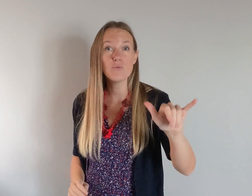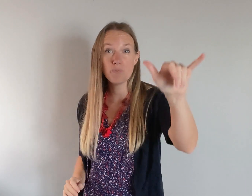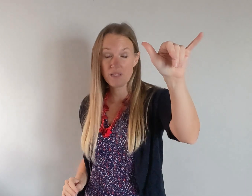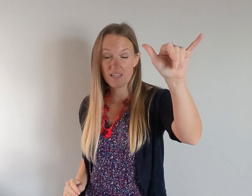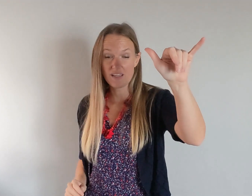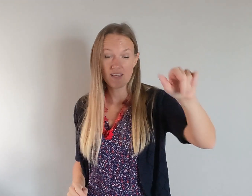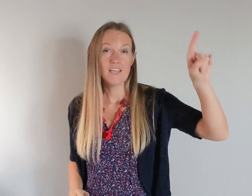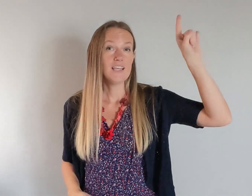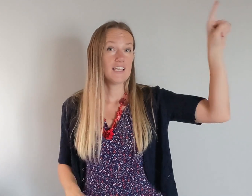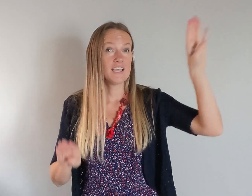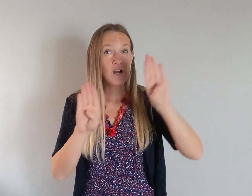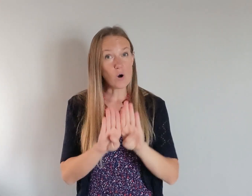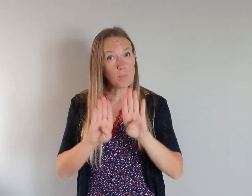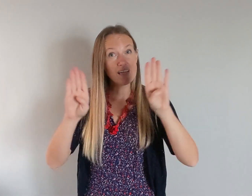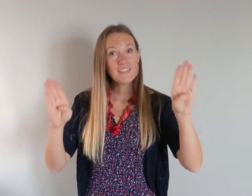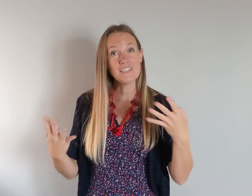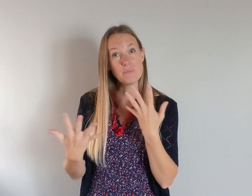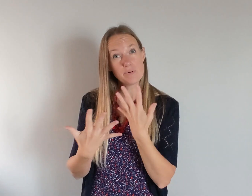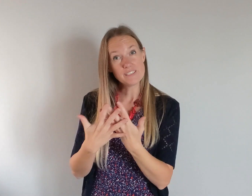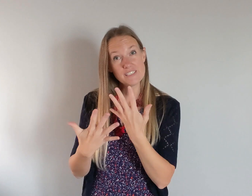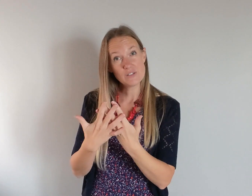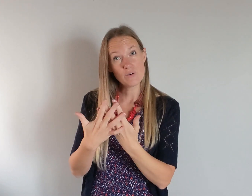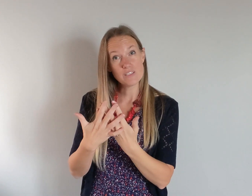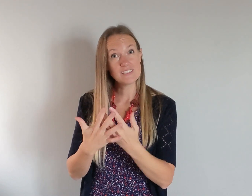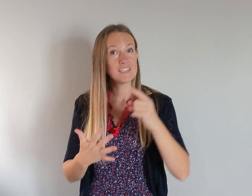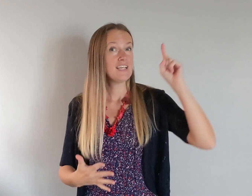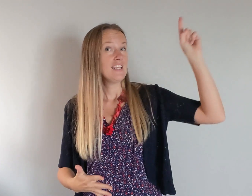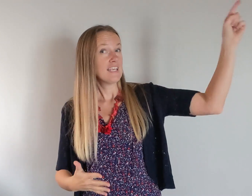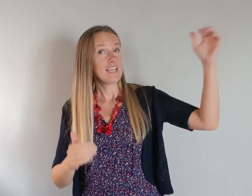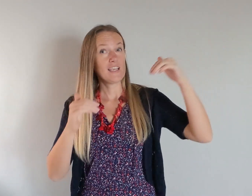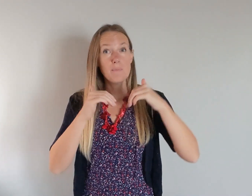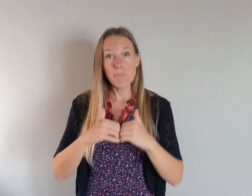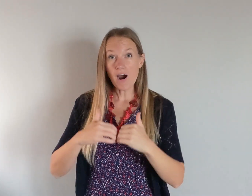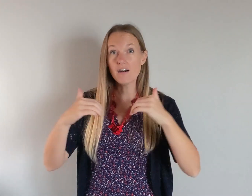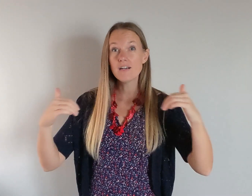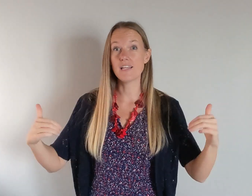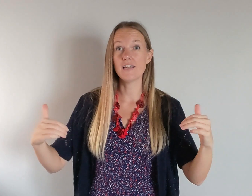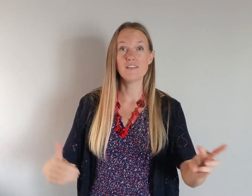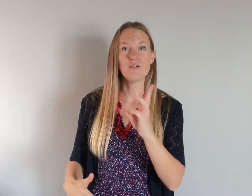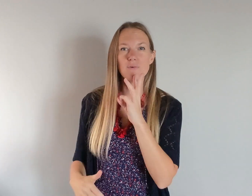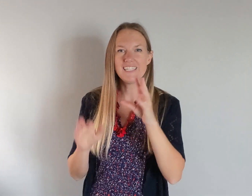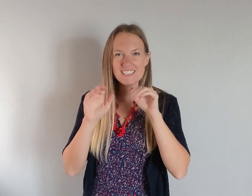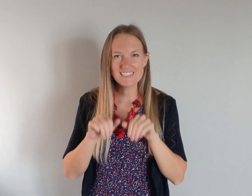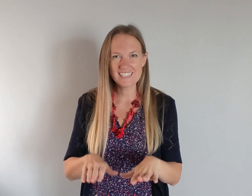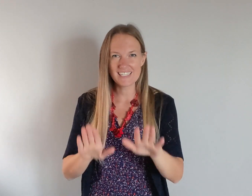will be. He opened the prison doors. He parted the raging